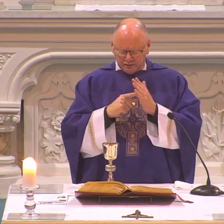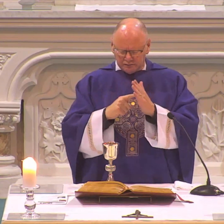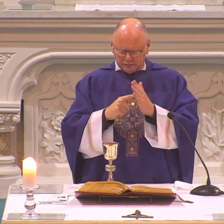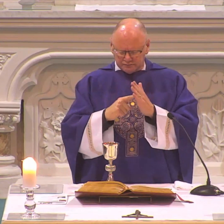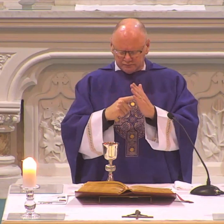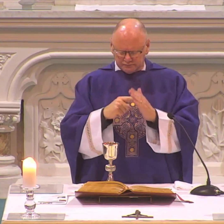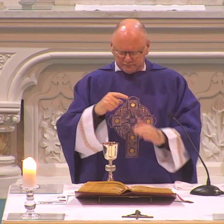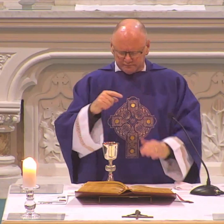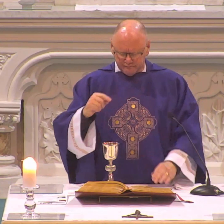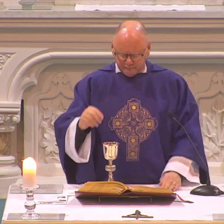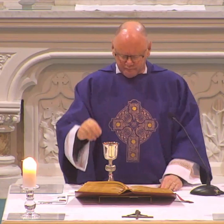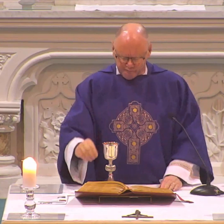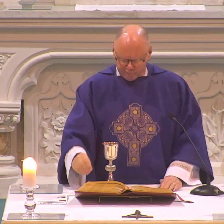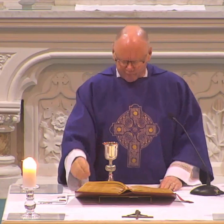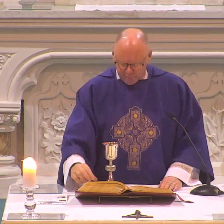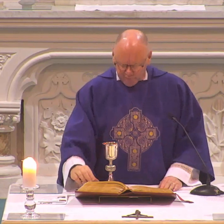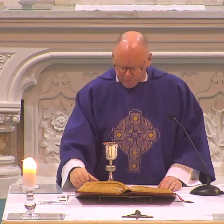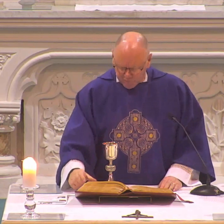acclaim.